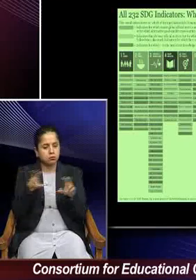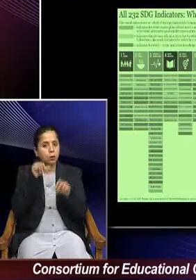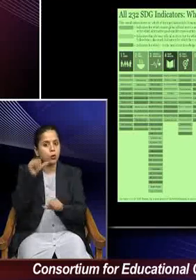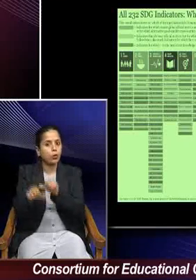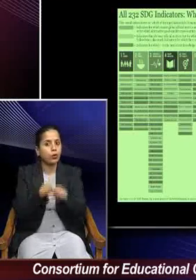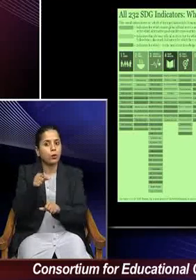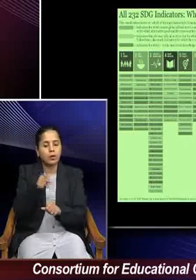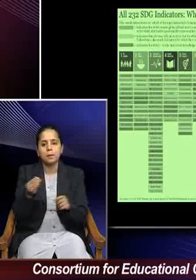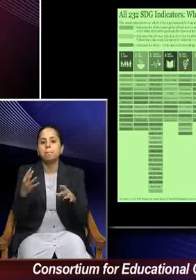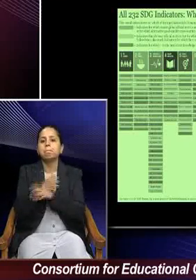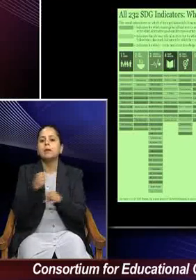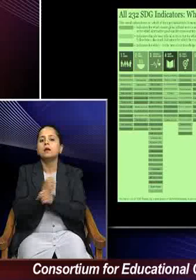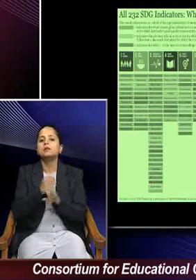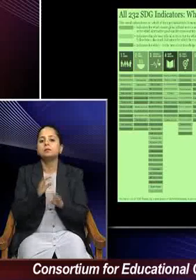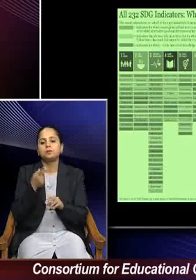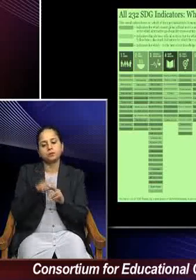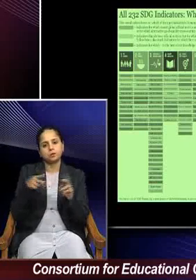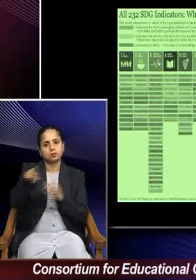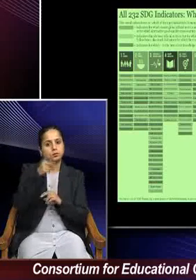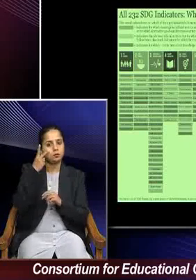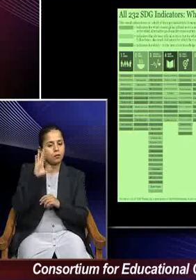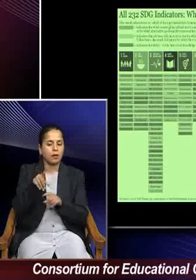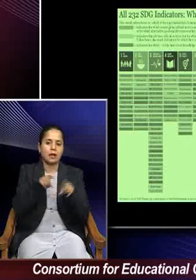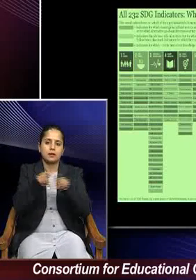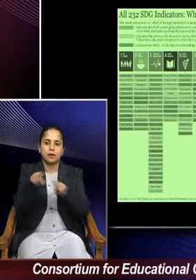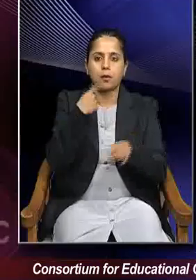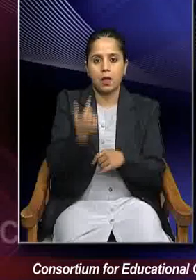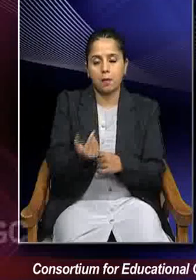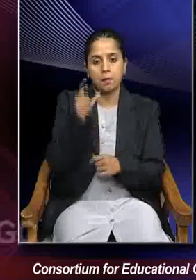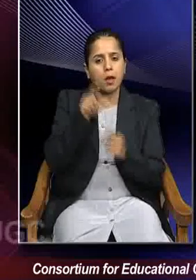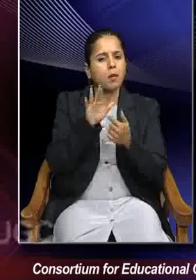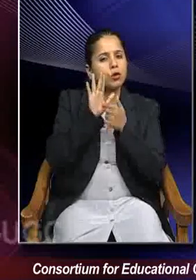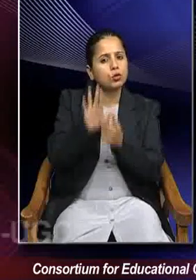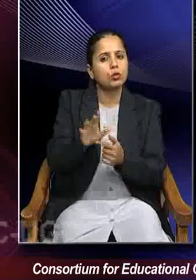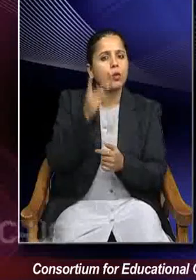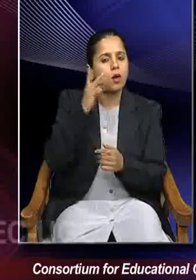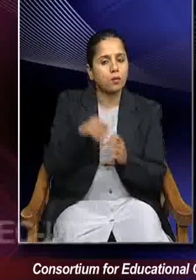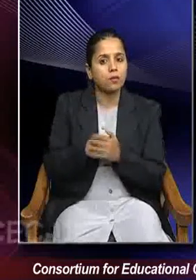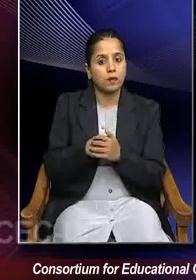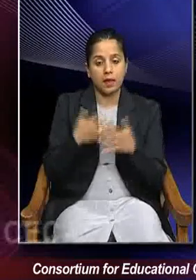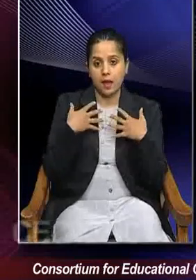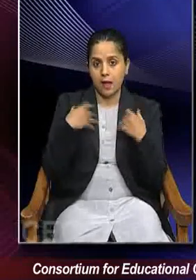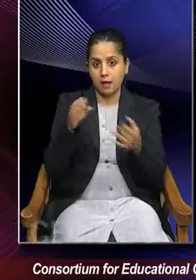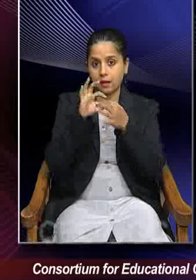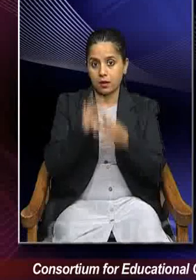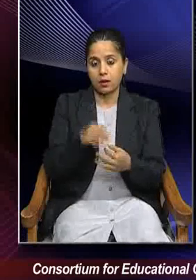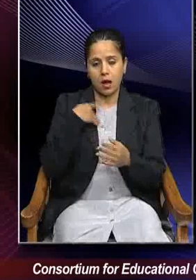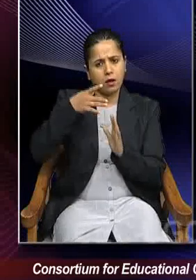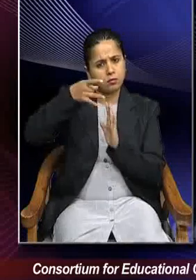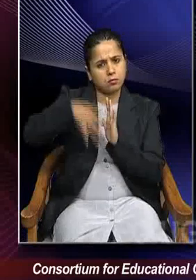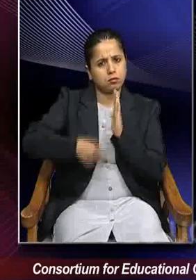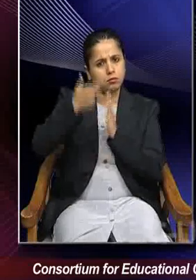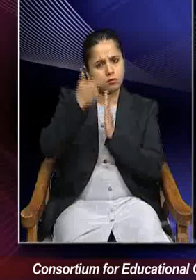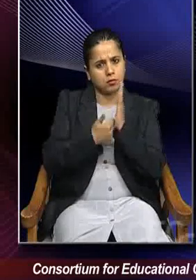are missing. If you take case of, for example, indicators on health, we have a detailed list